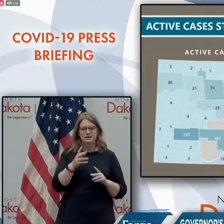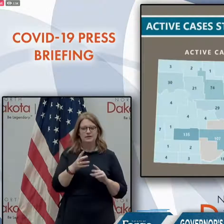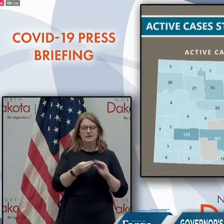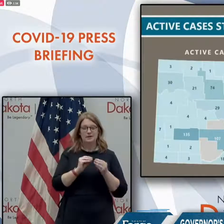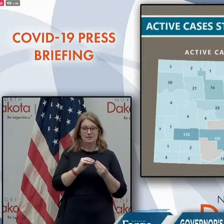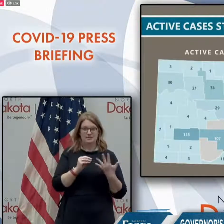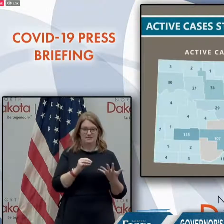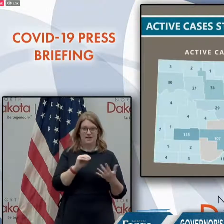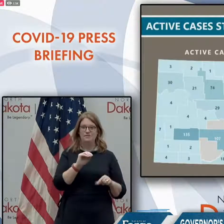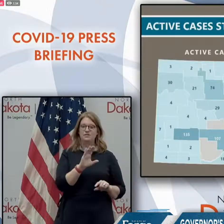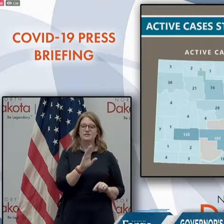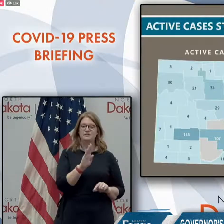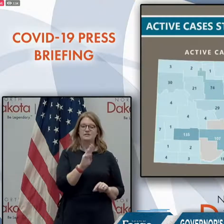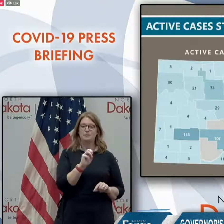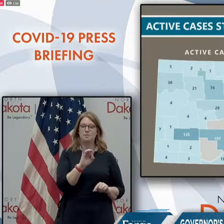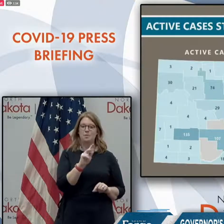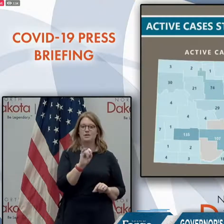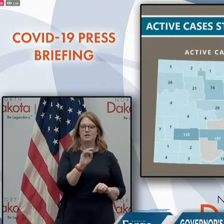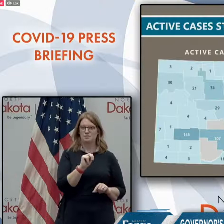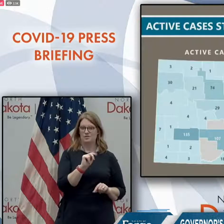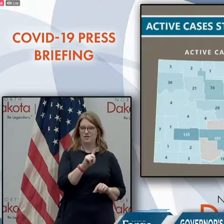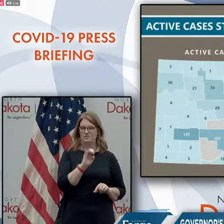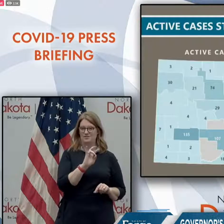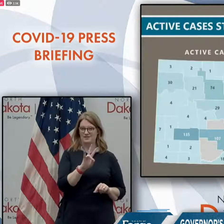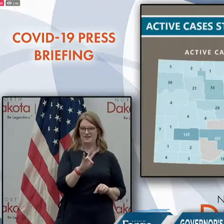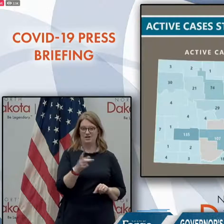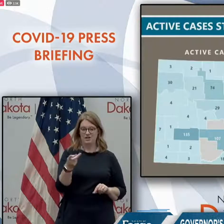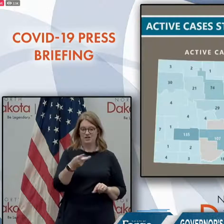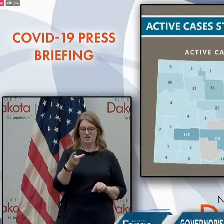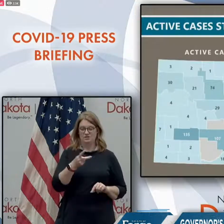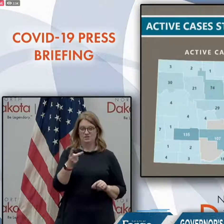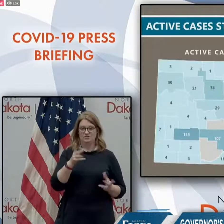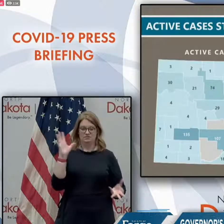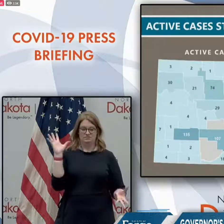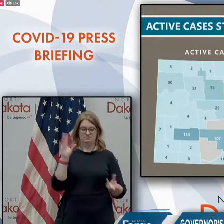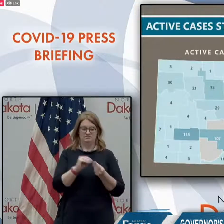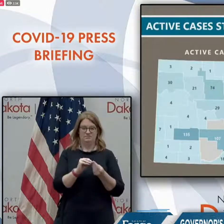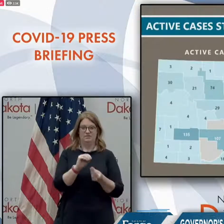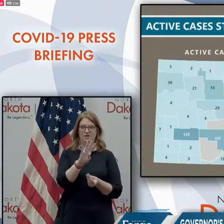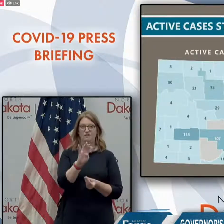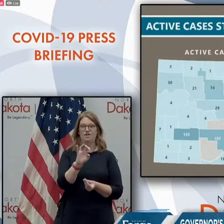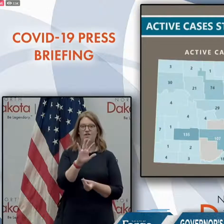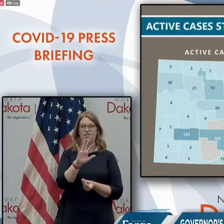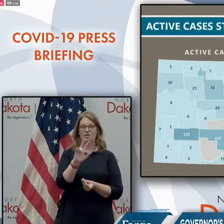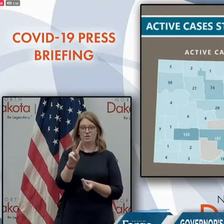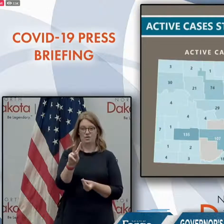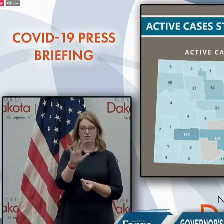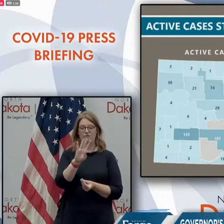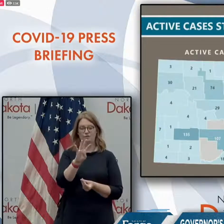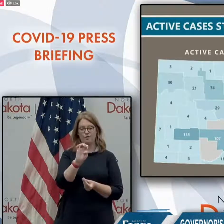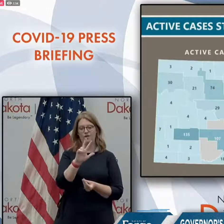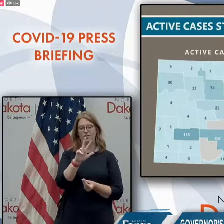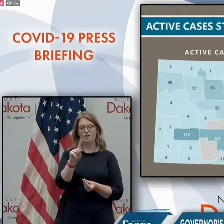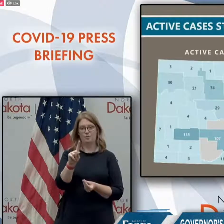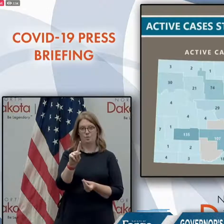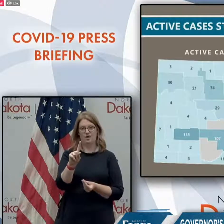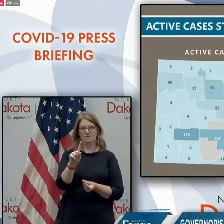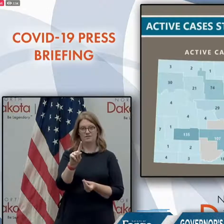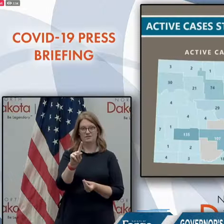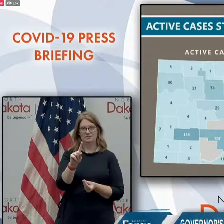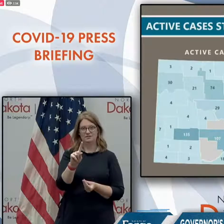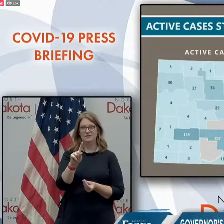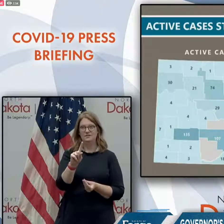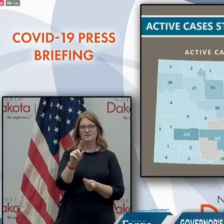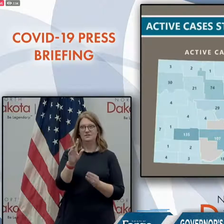with 107. So those combined, 431 of the cases in the state, or 36% of the cases in